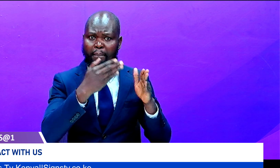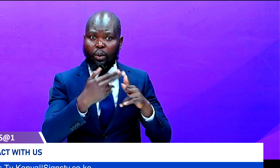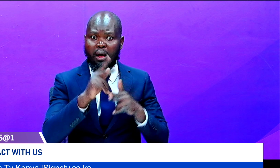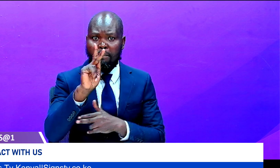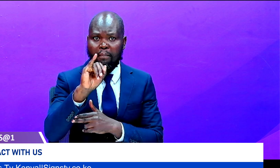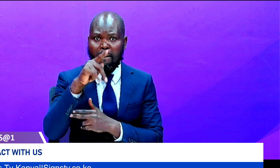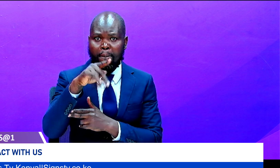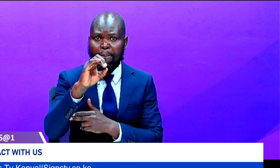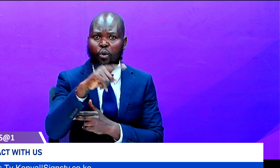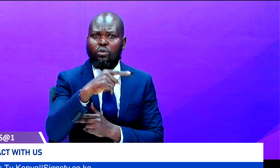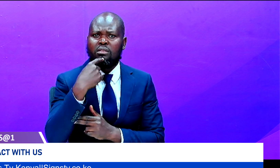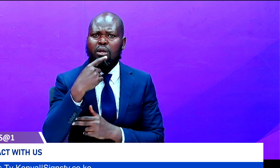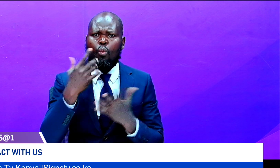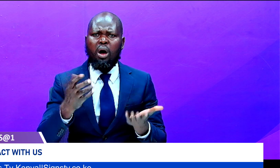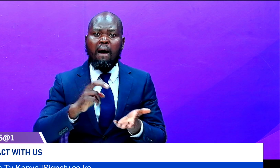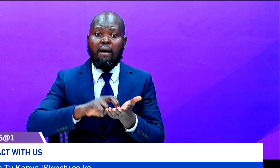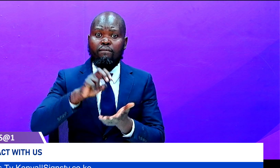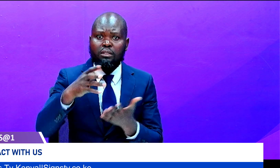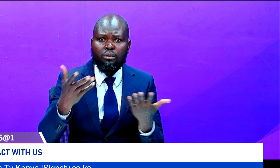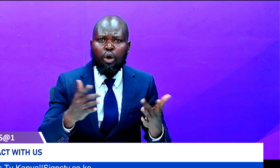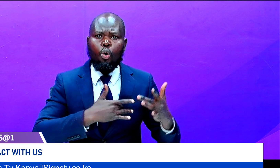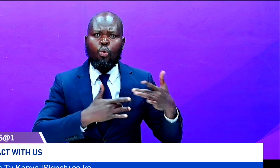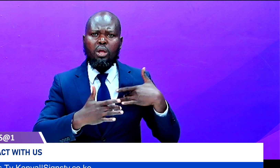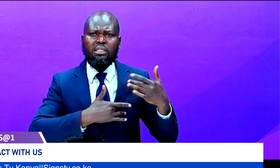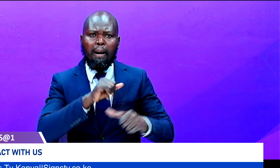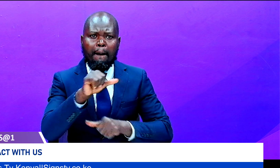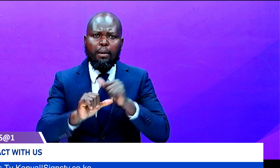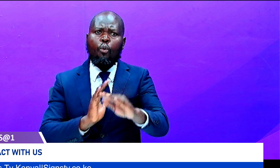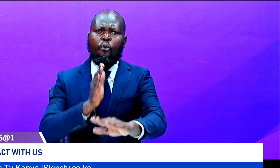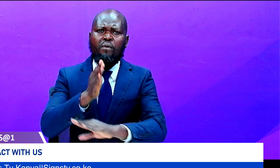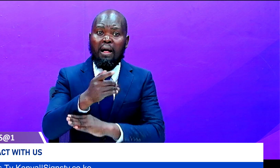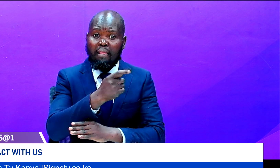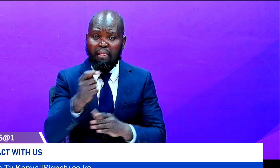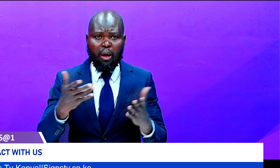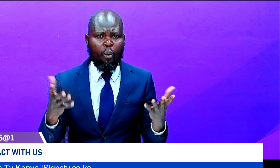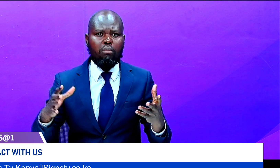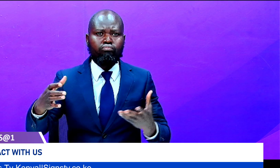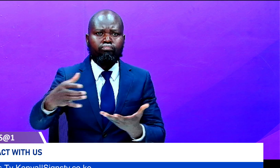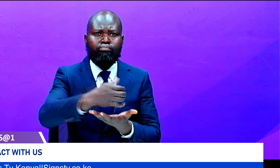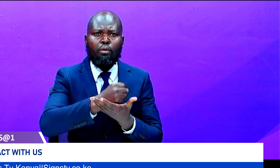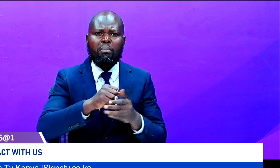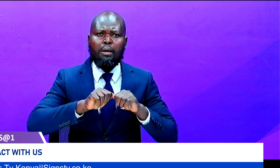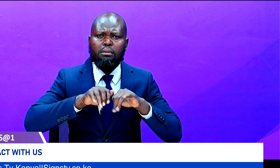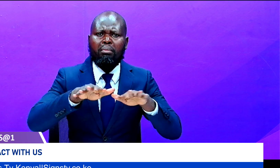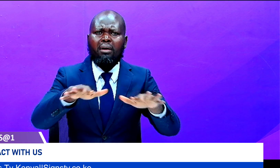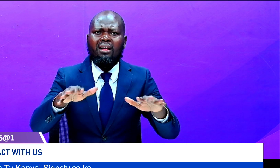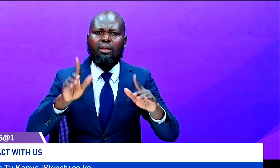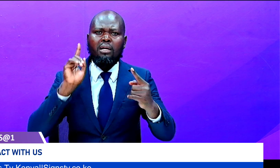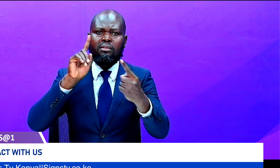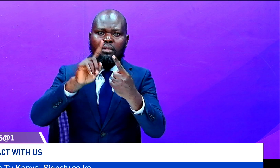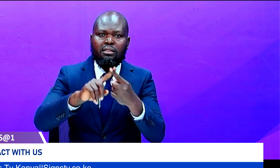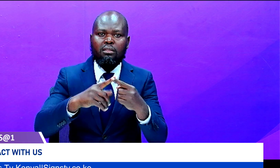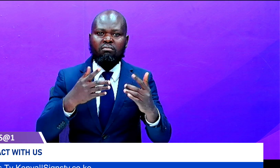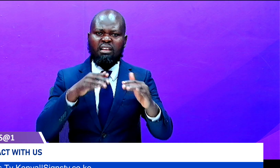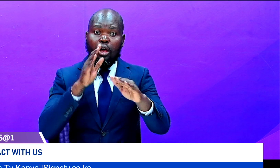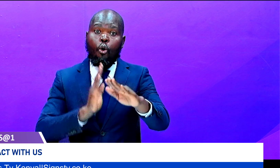Tobias Omondi. Interior Cabinet Secretary Kipchumba Murkomen has raised concern over the spread of criminal gangs